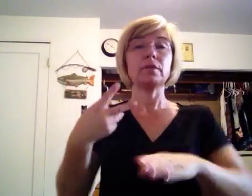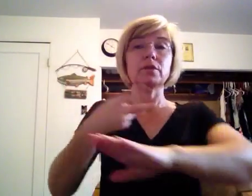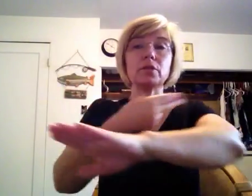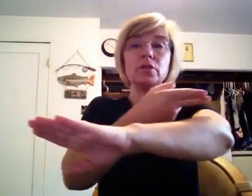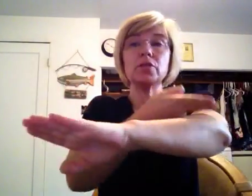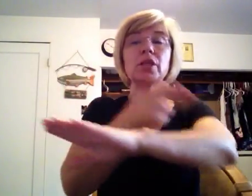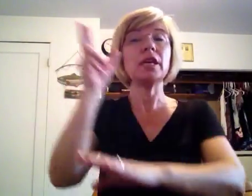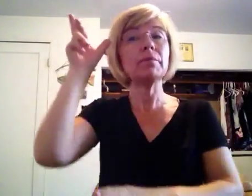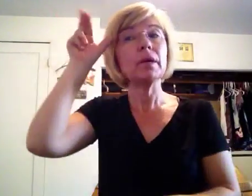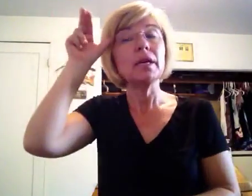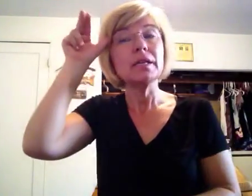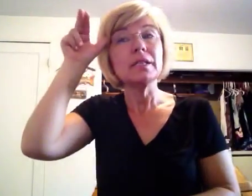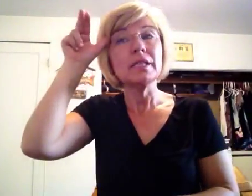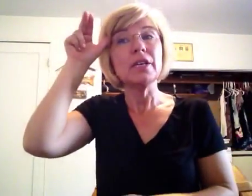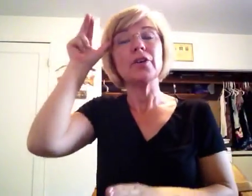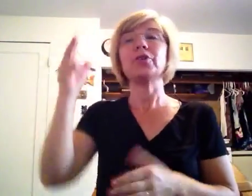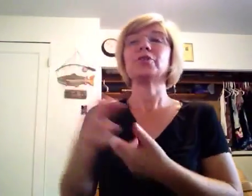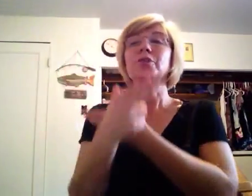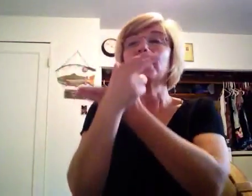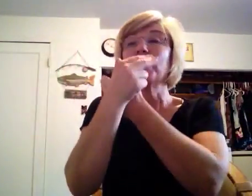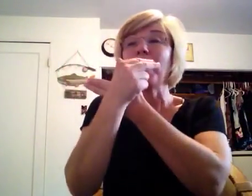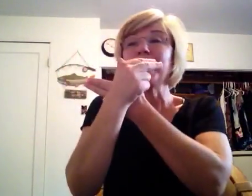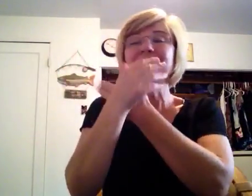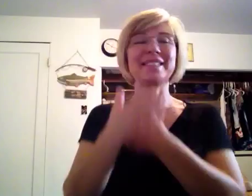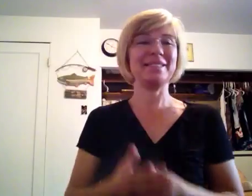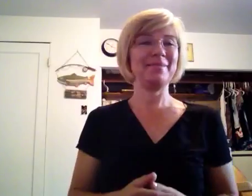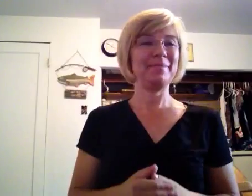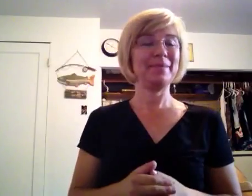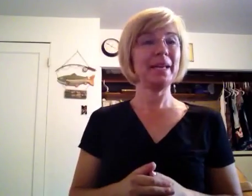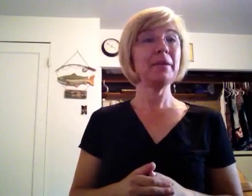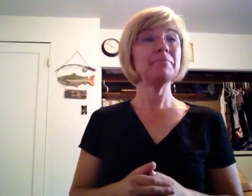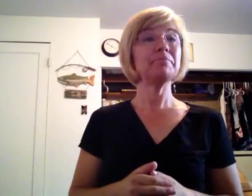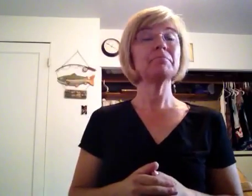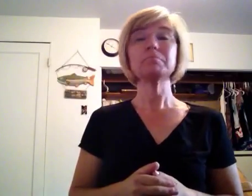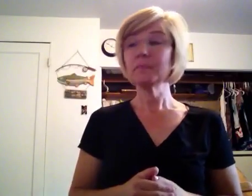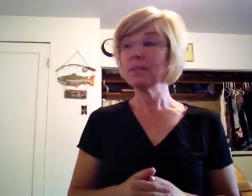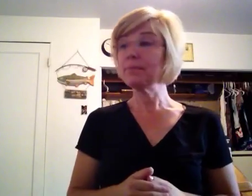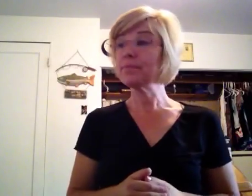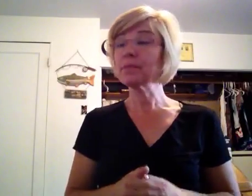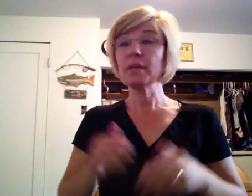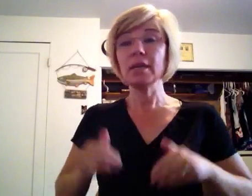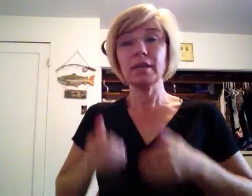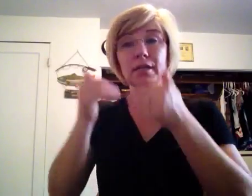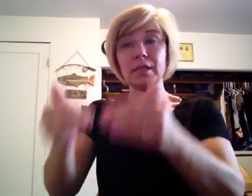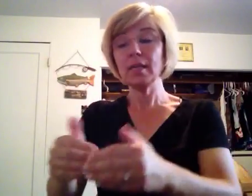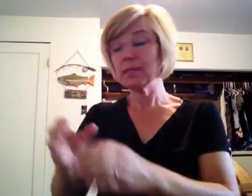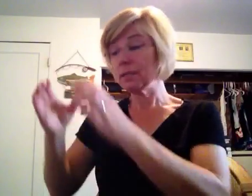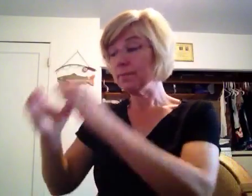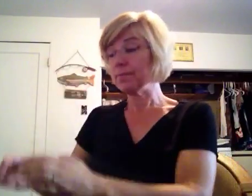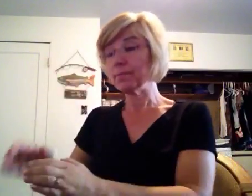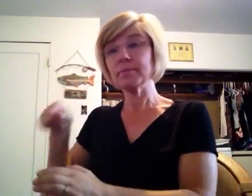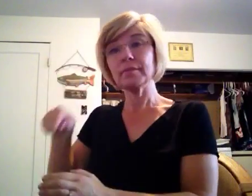The next consumer is a carnivore. Carnivore means a meat eater.